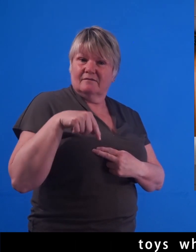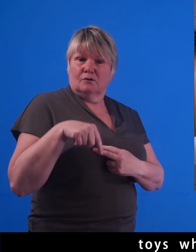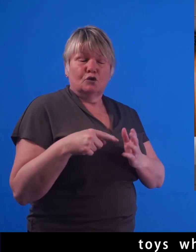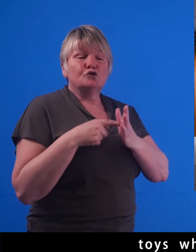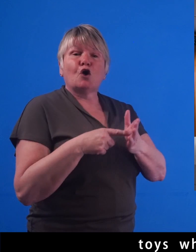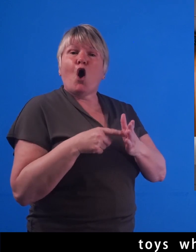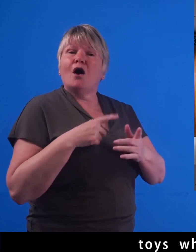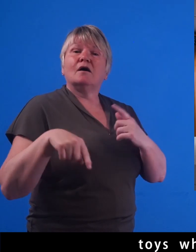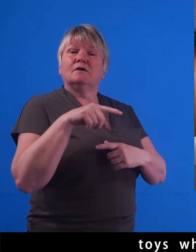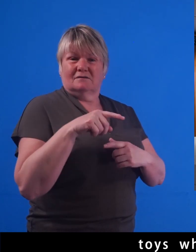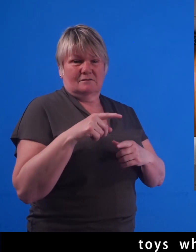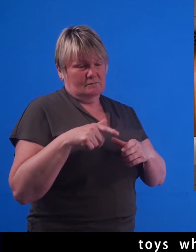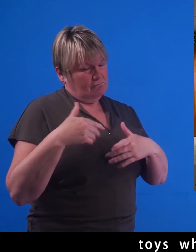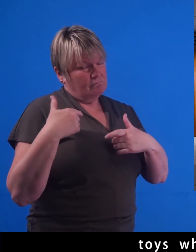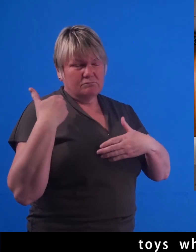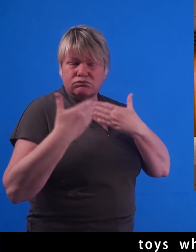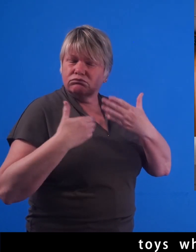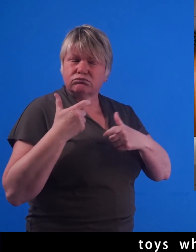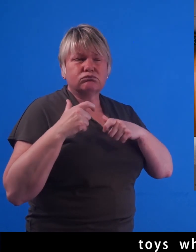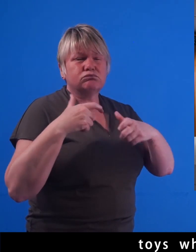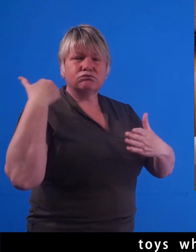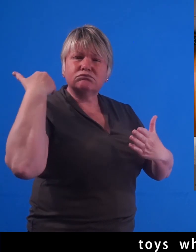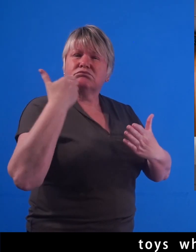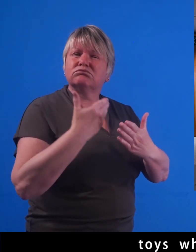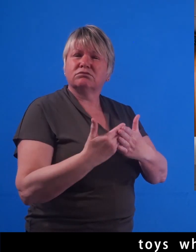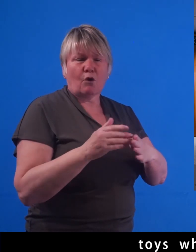Toys which have endured over a long period of time,